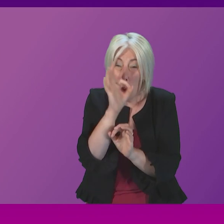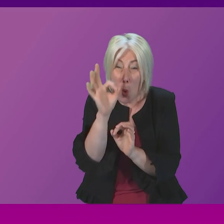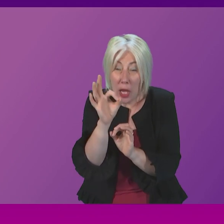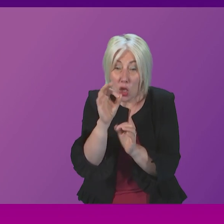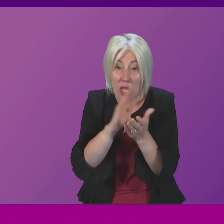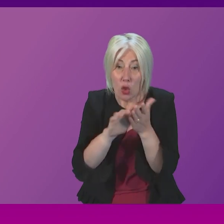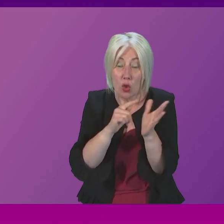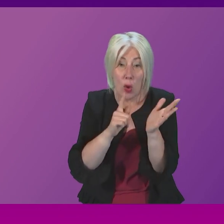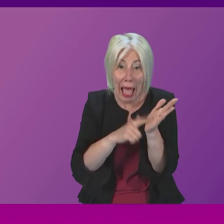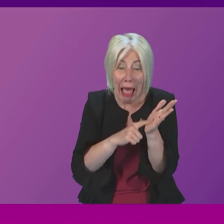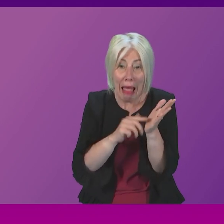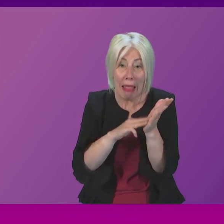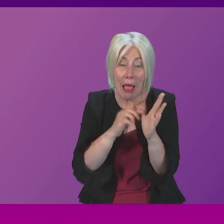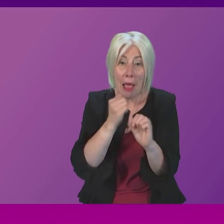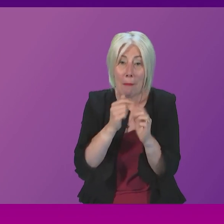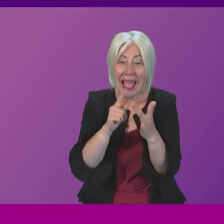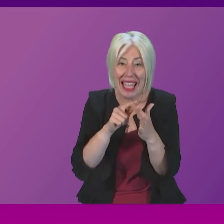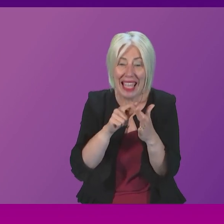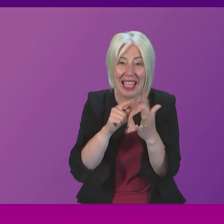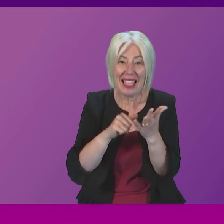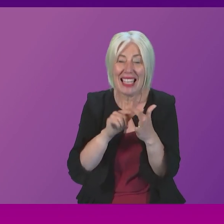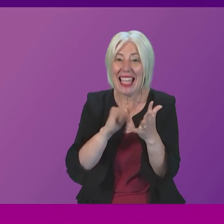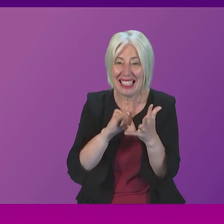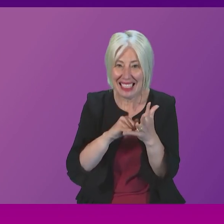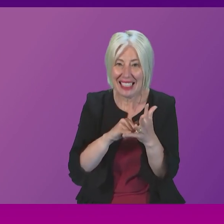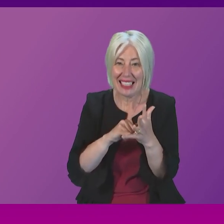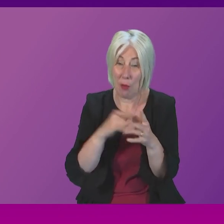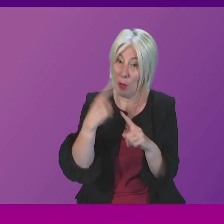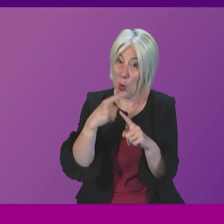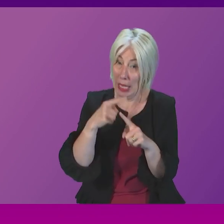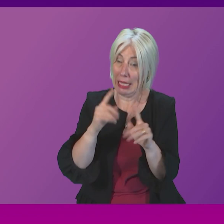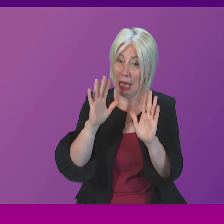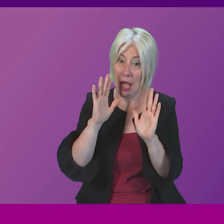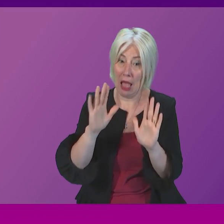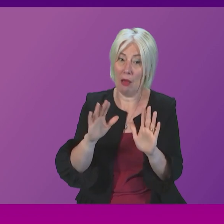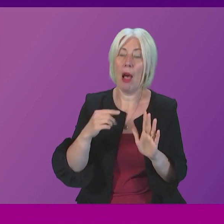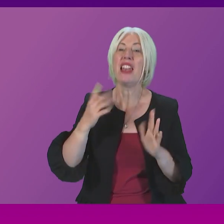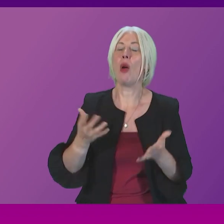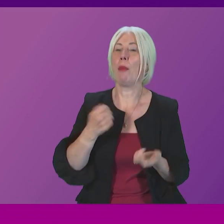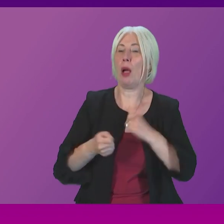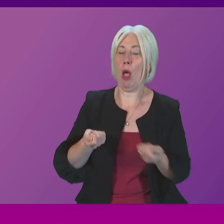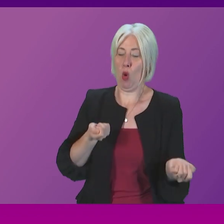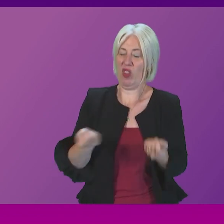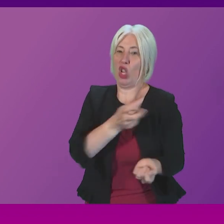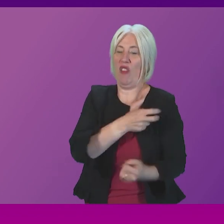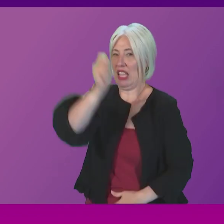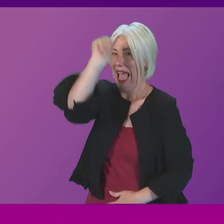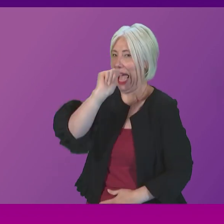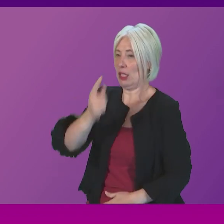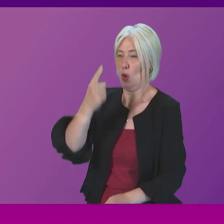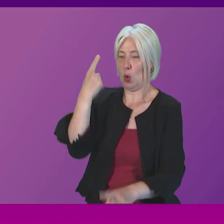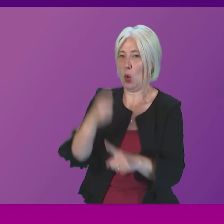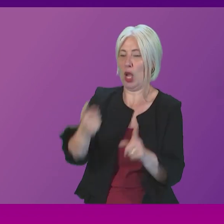to Hal, Maggie and to Tess too. So I'm just going to work here very quickly, but I am going to put on my presiding officer hat and ask for